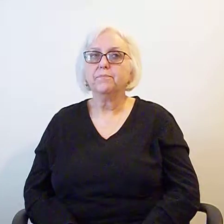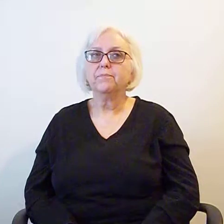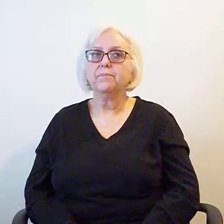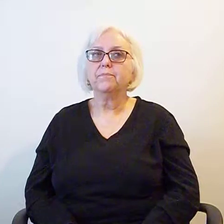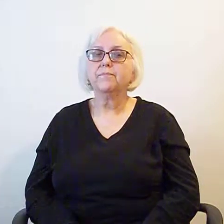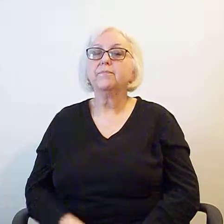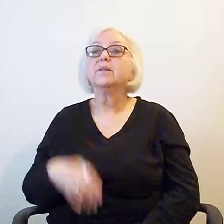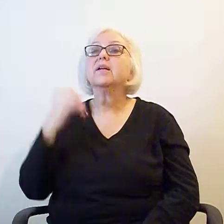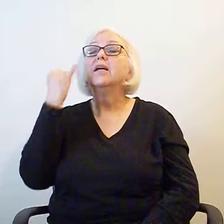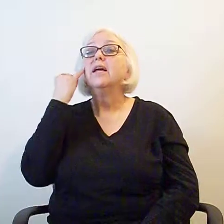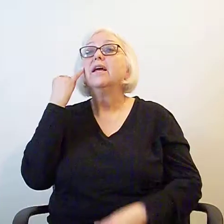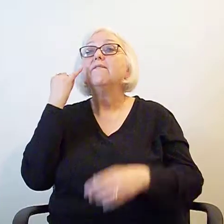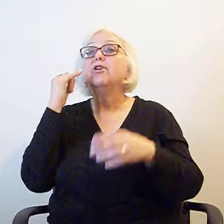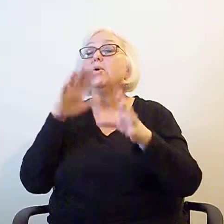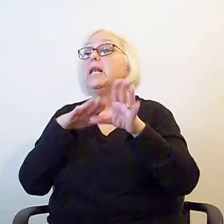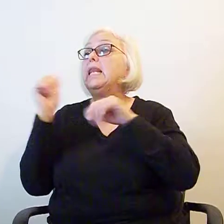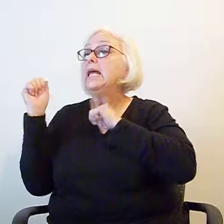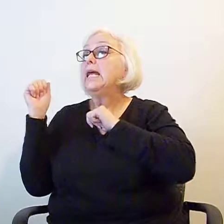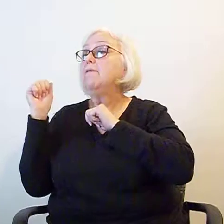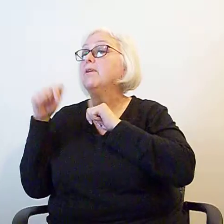If you exit the program,